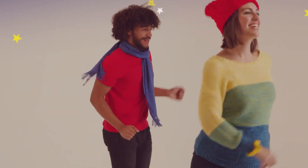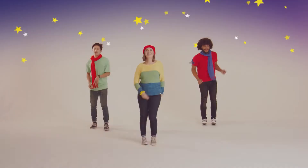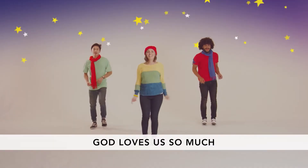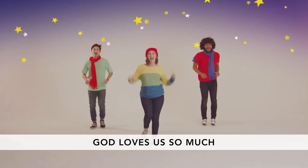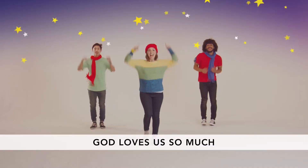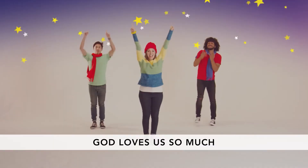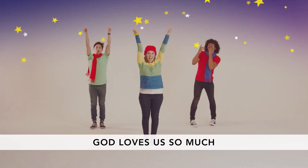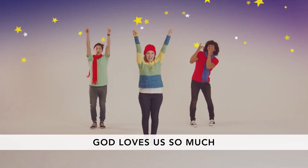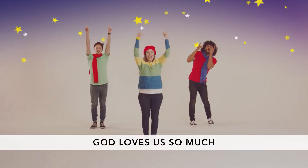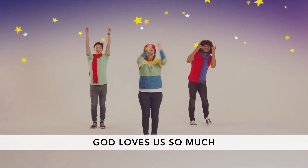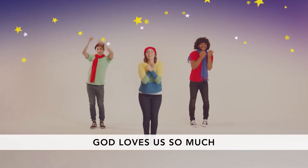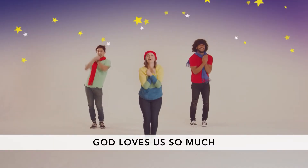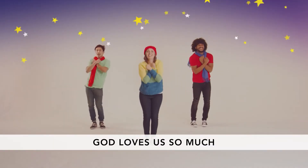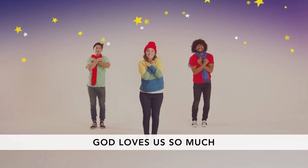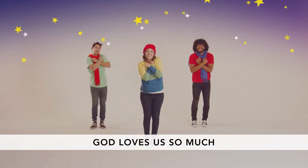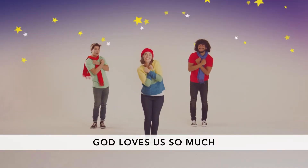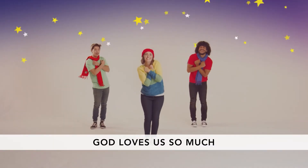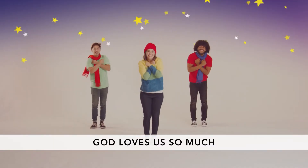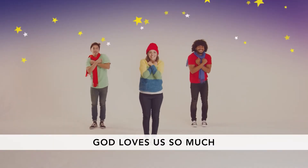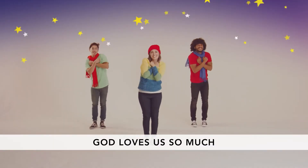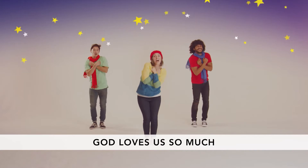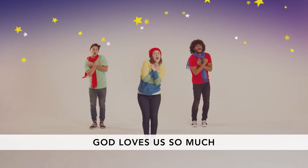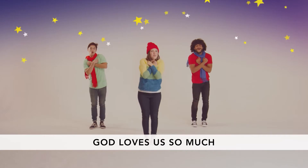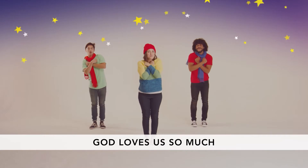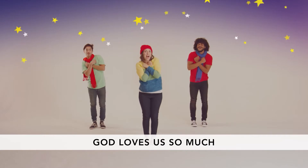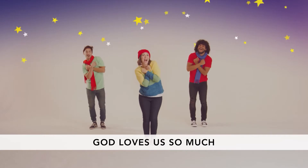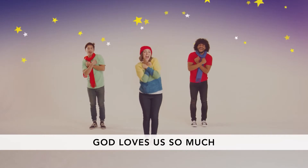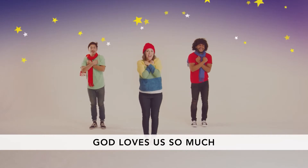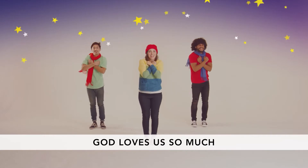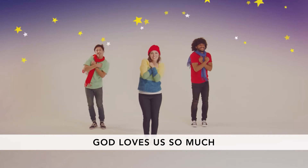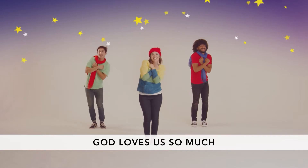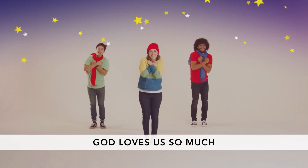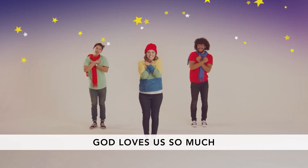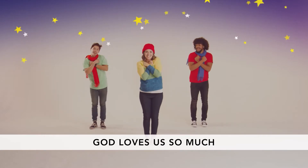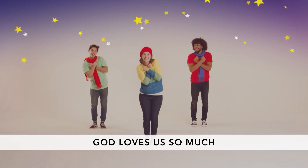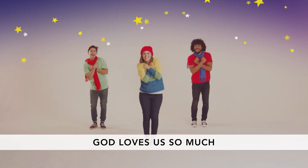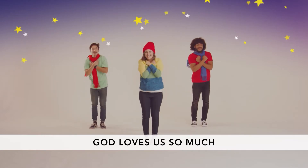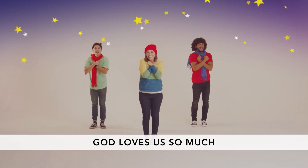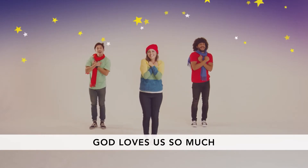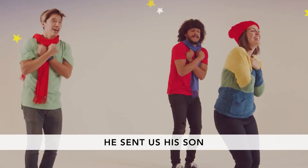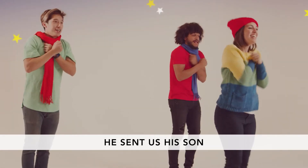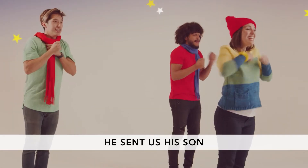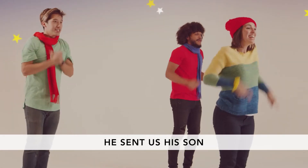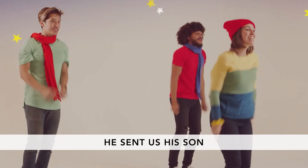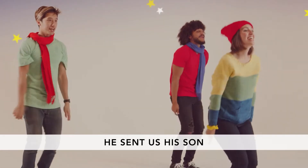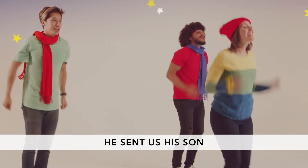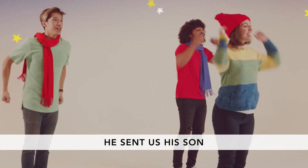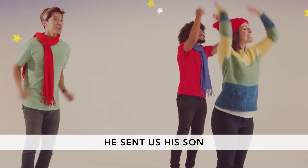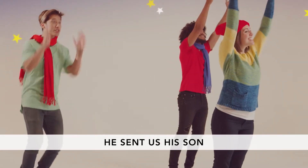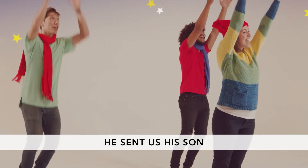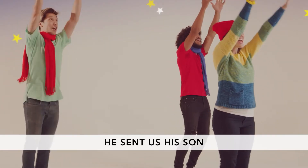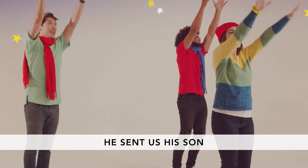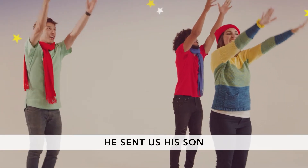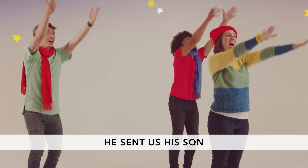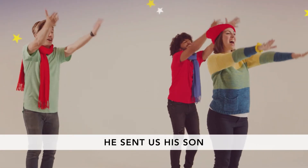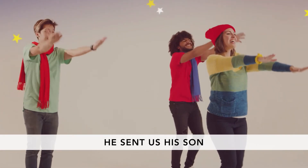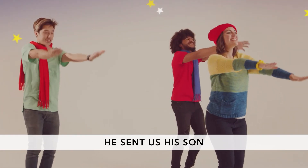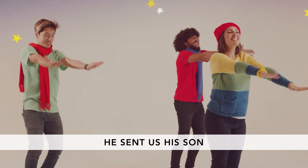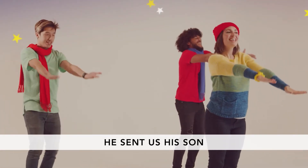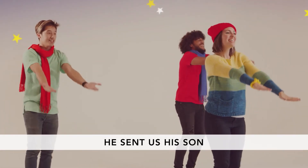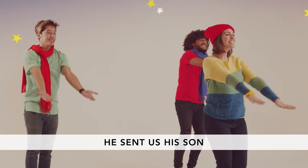God loves us so much He sent